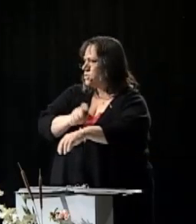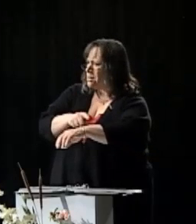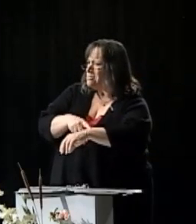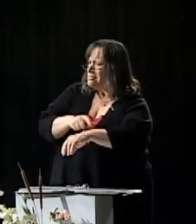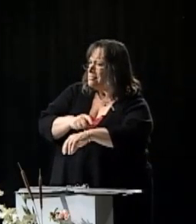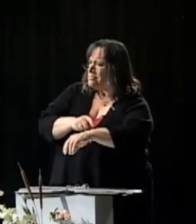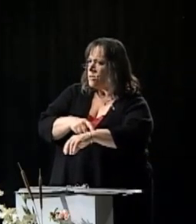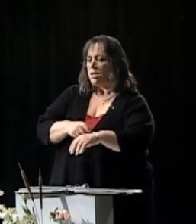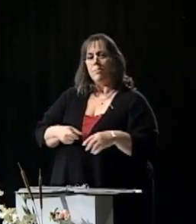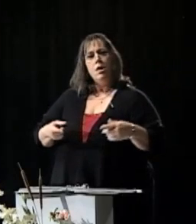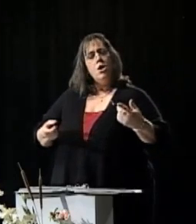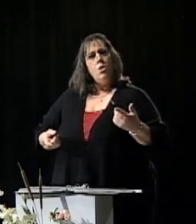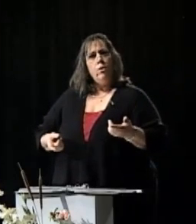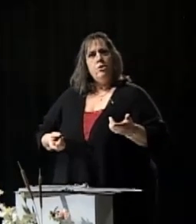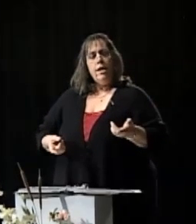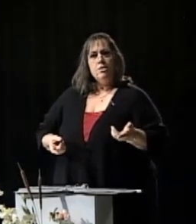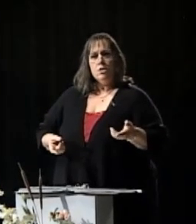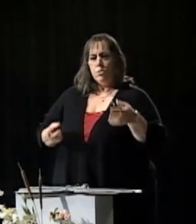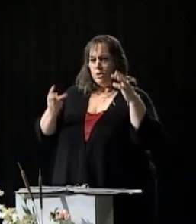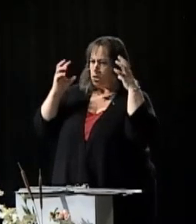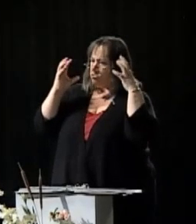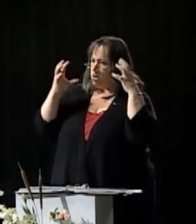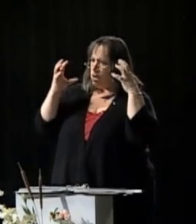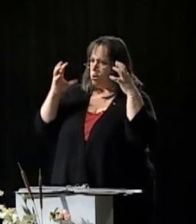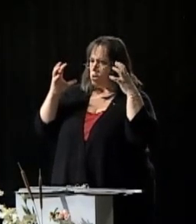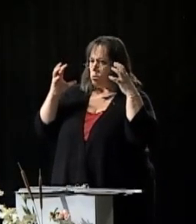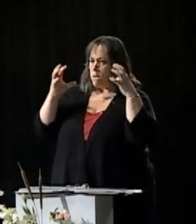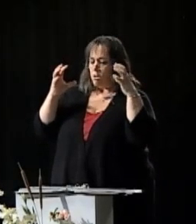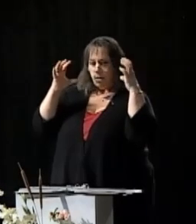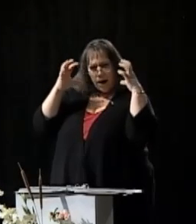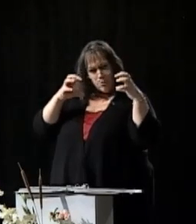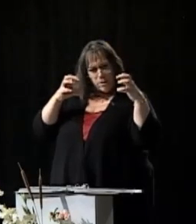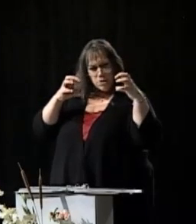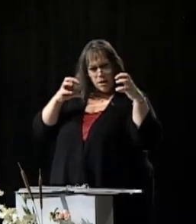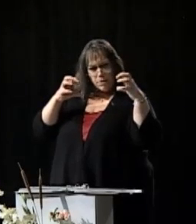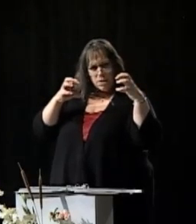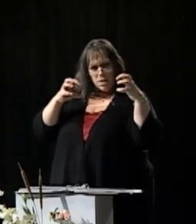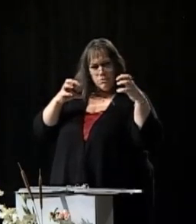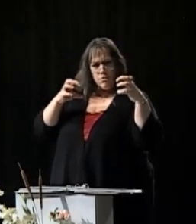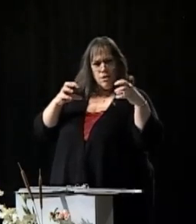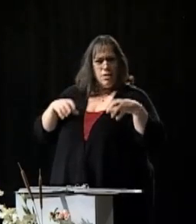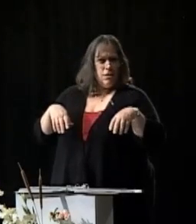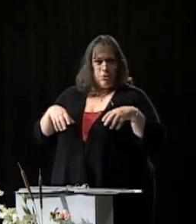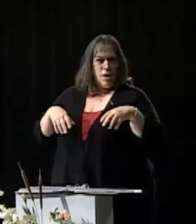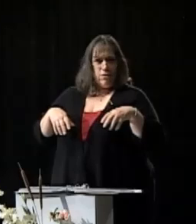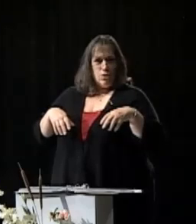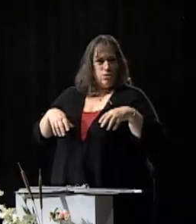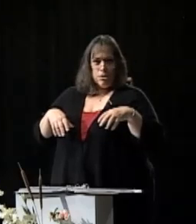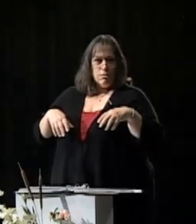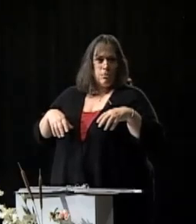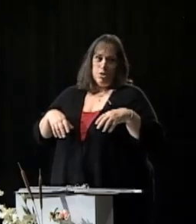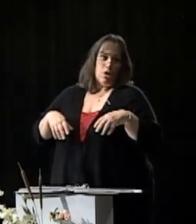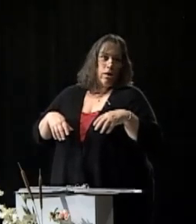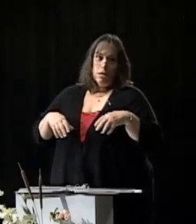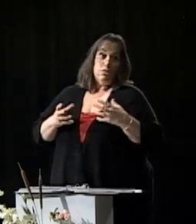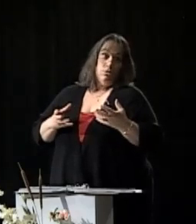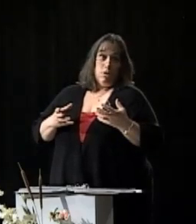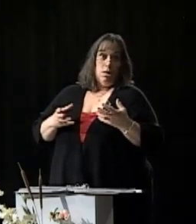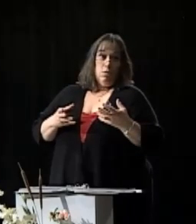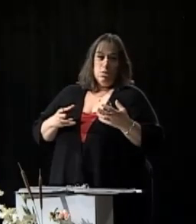what time? When you're asking a question, really when you're doing it, your eyebrows are coming down. If you haven't noticed it when you're talking, you do it anyways, but